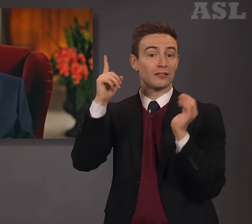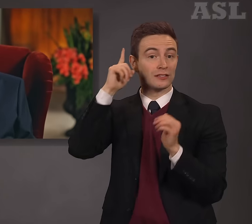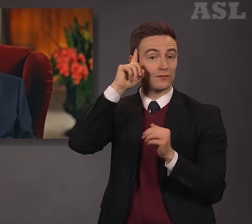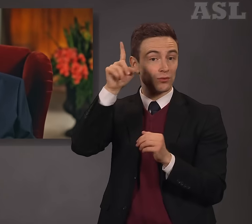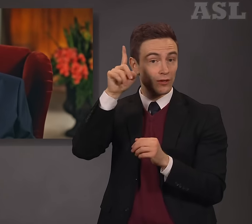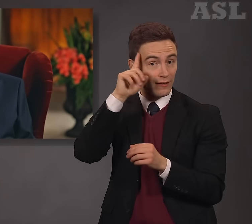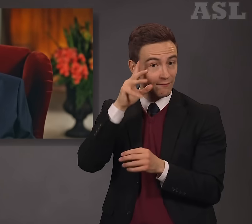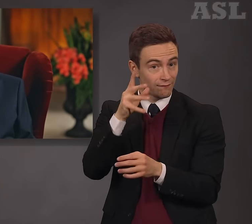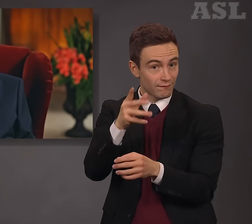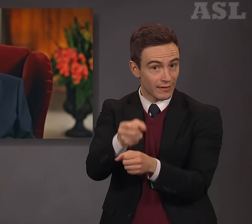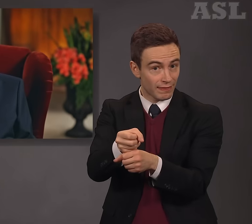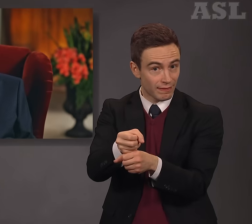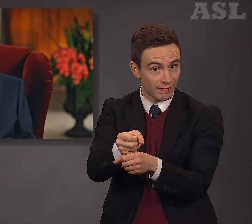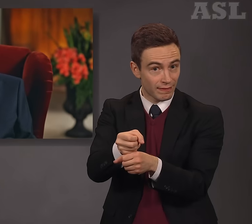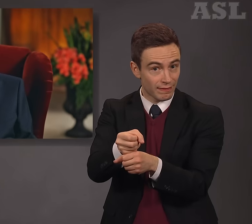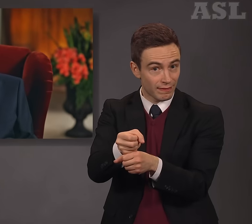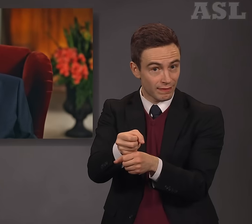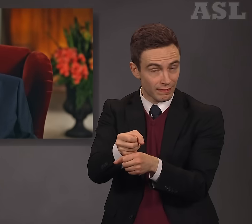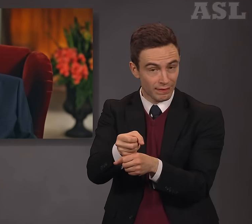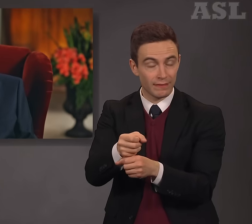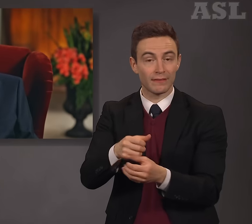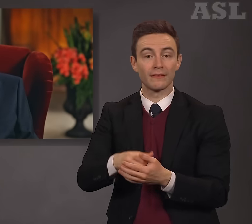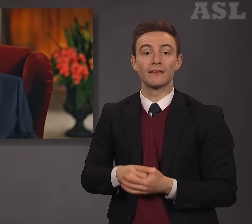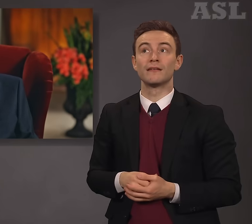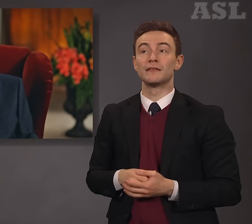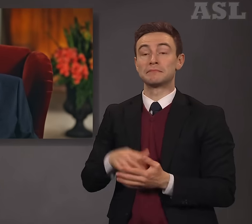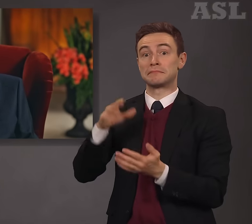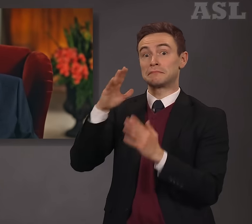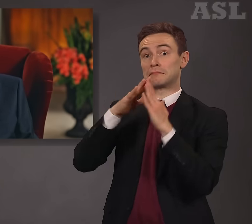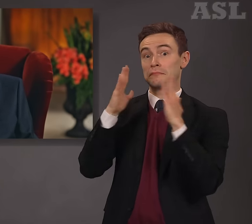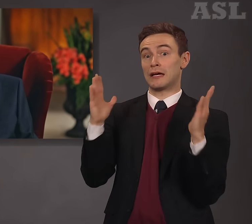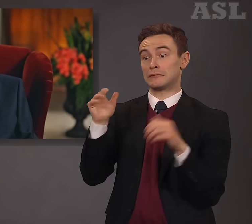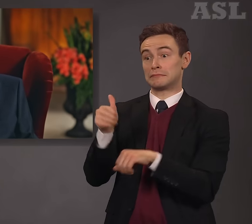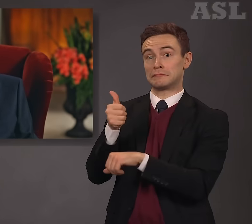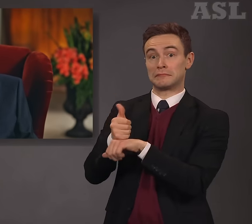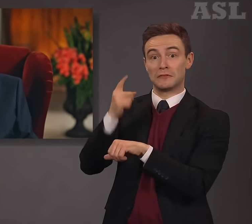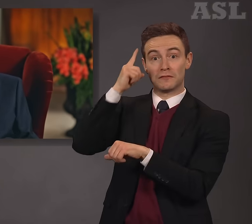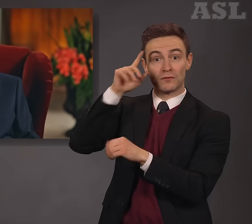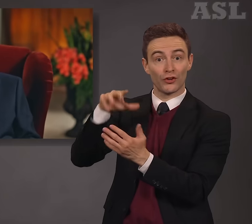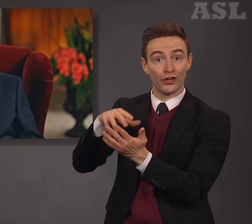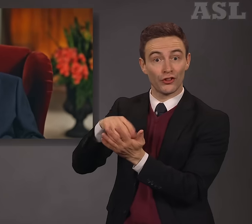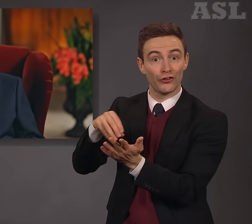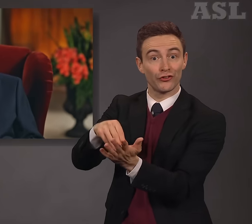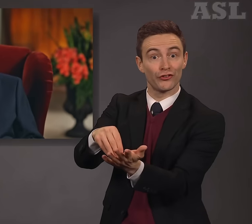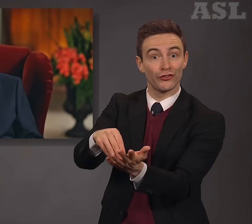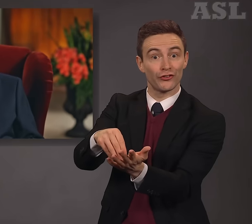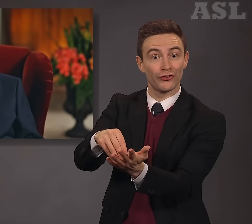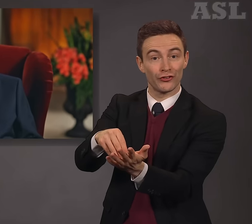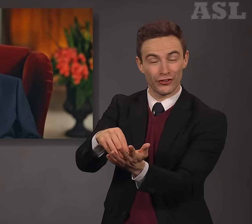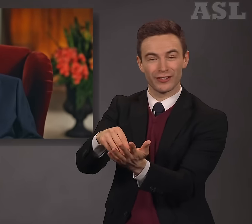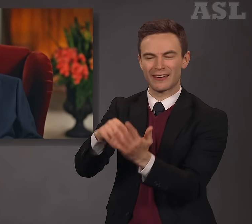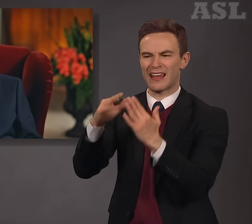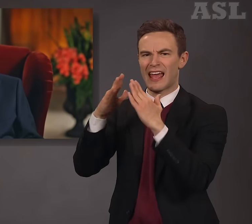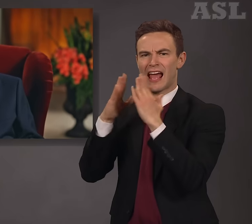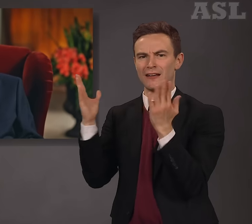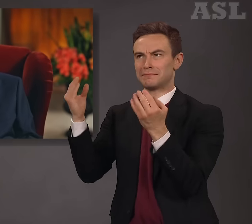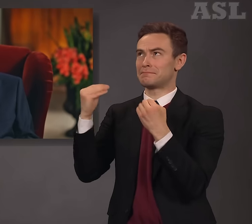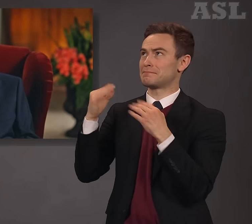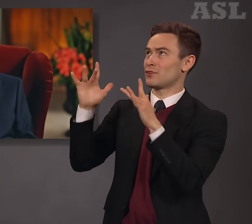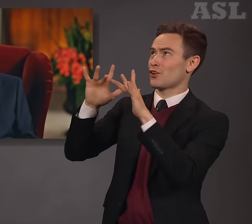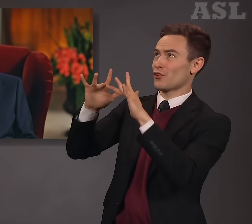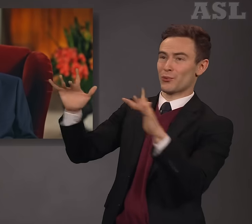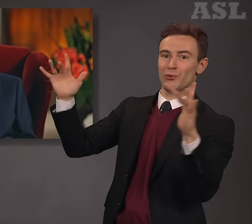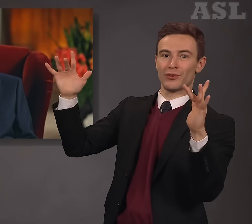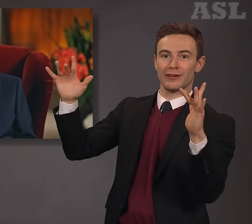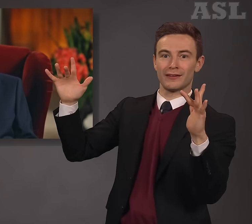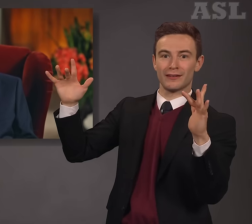of faith, a house of learning, a house of glory, a house